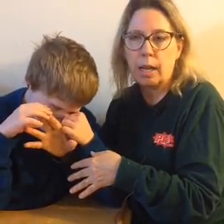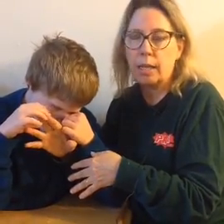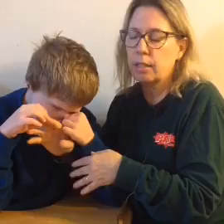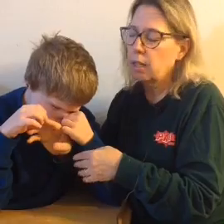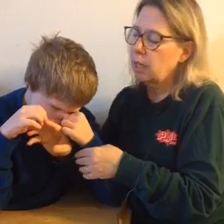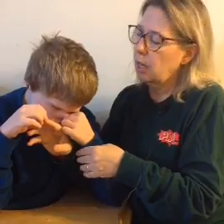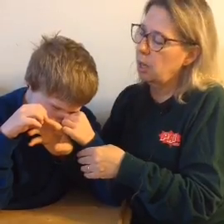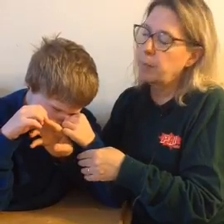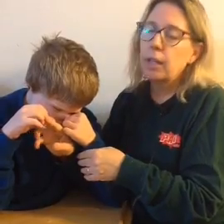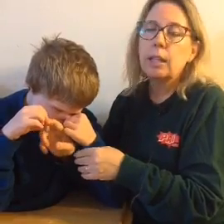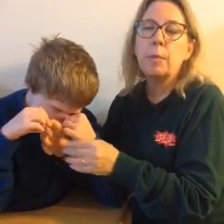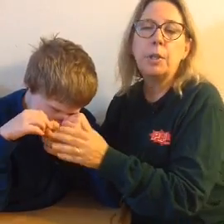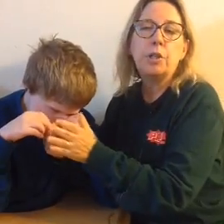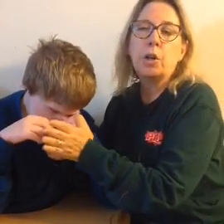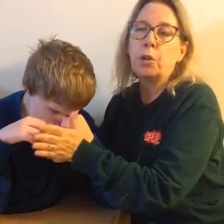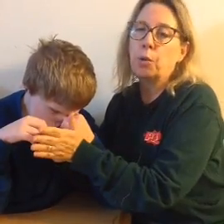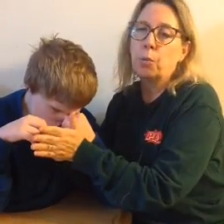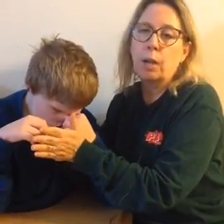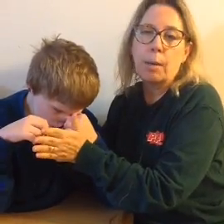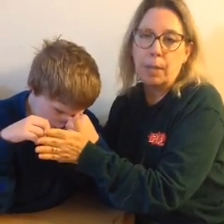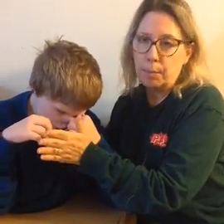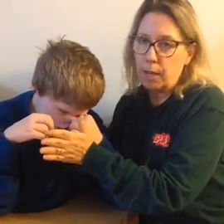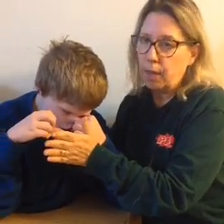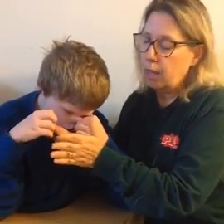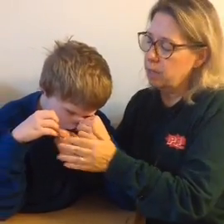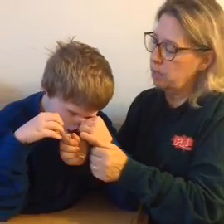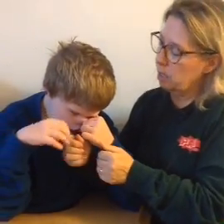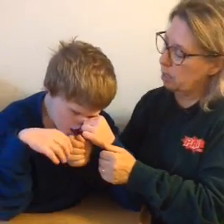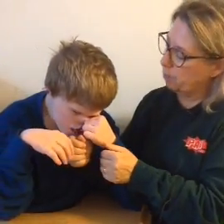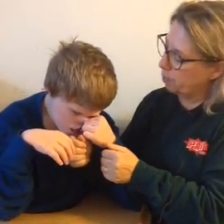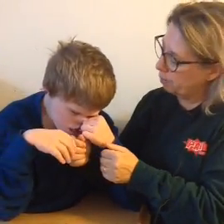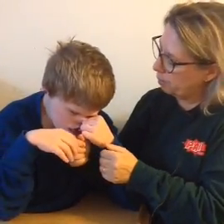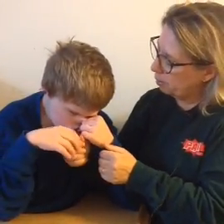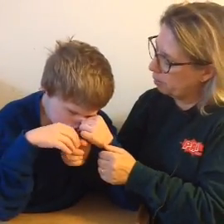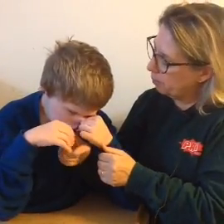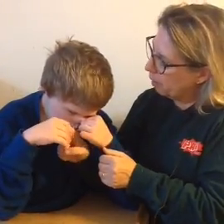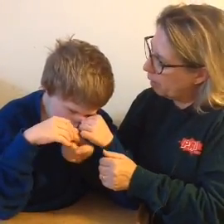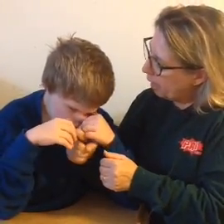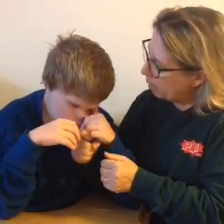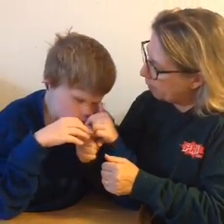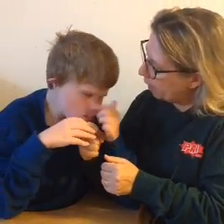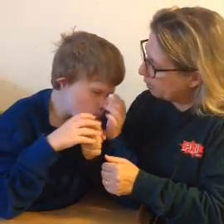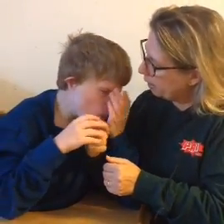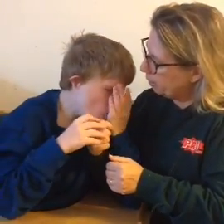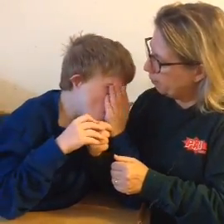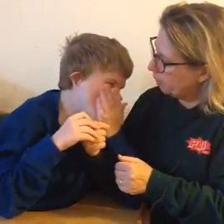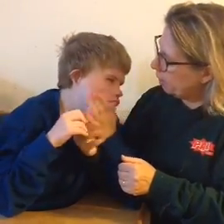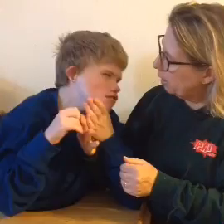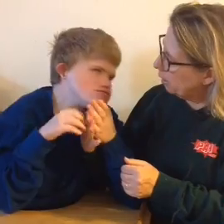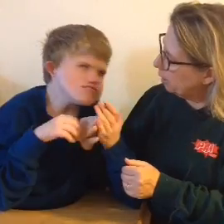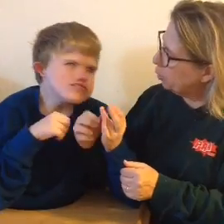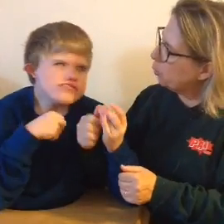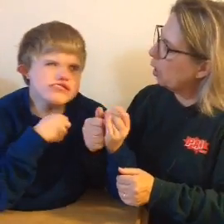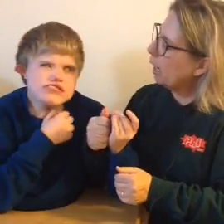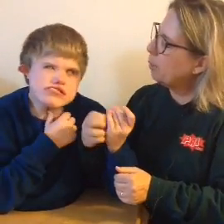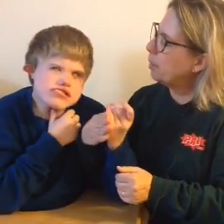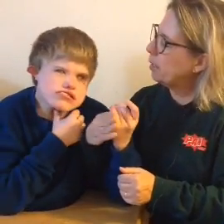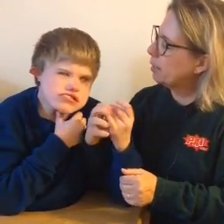reciprocate. Let me show you what I mean by that. For instance, hey Maxie, let's do our